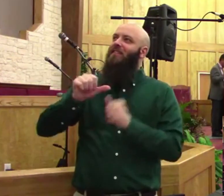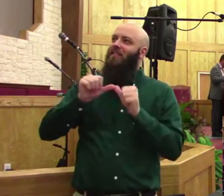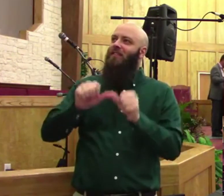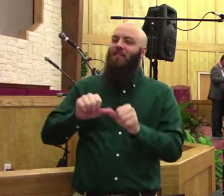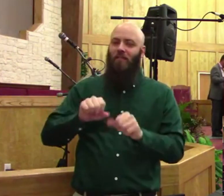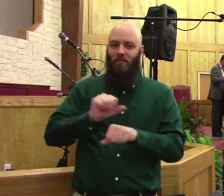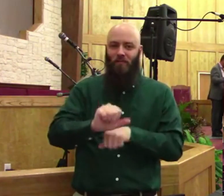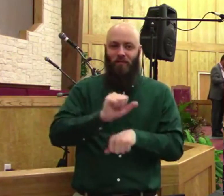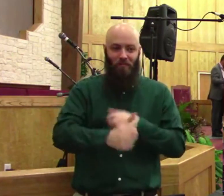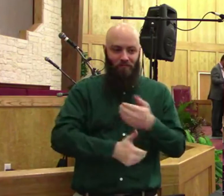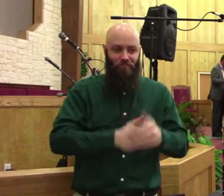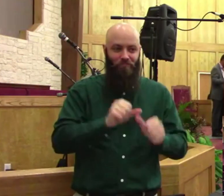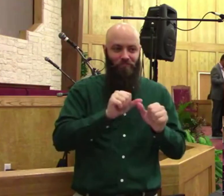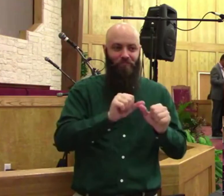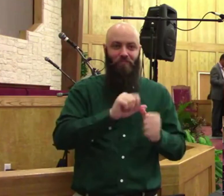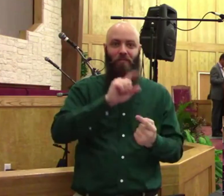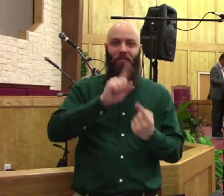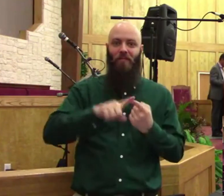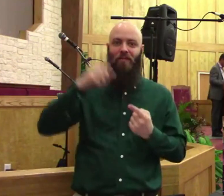done.